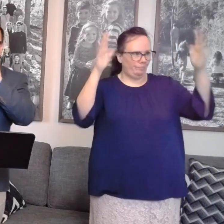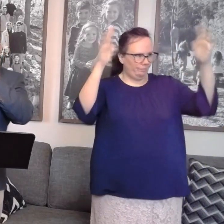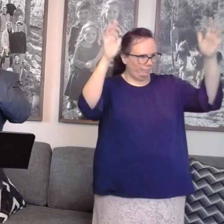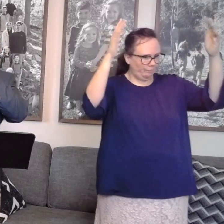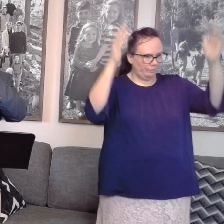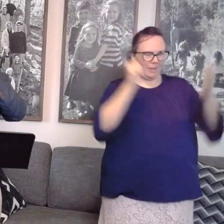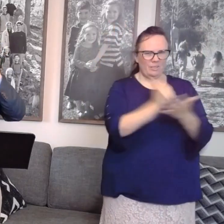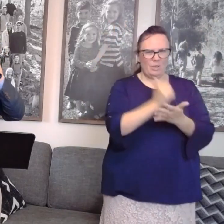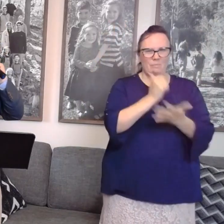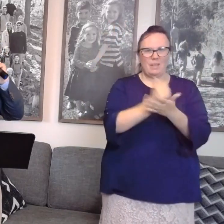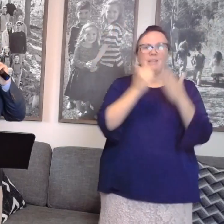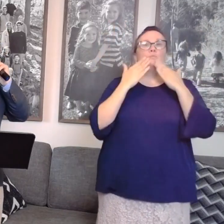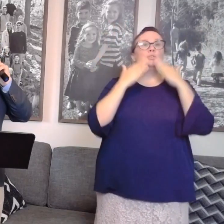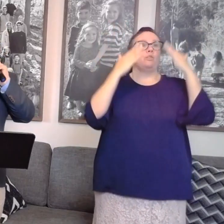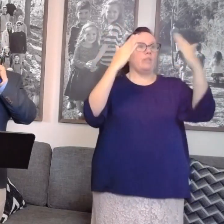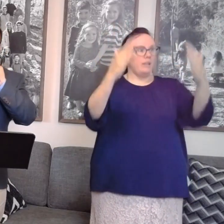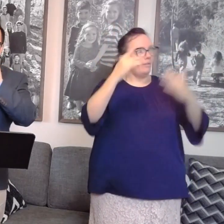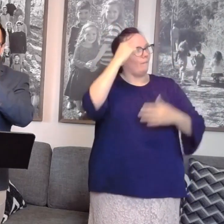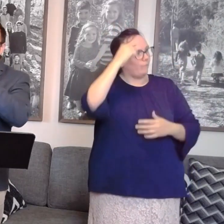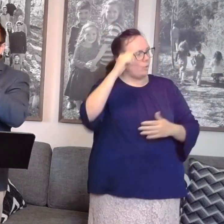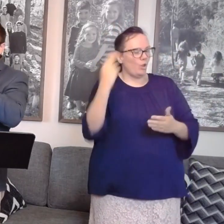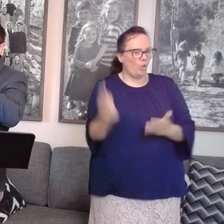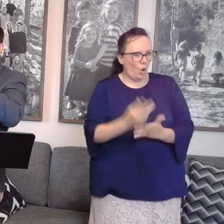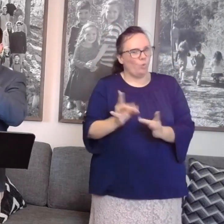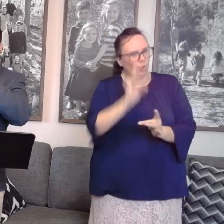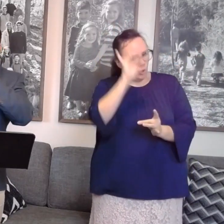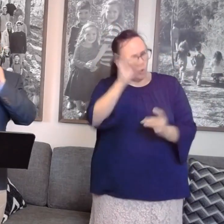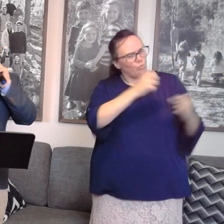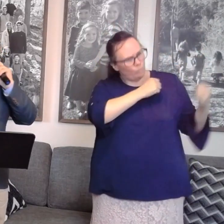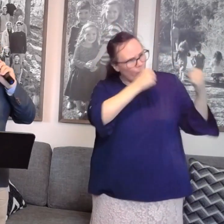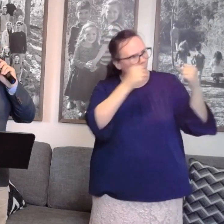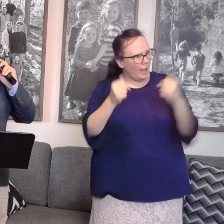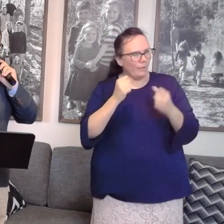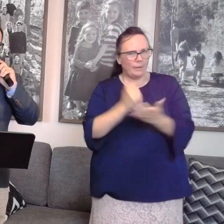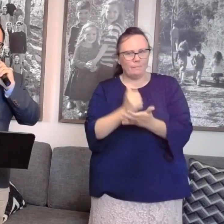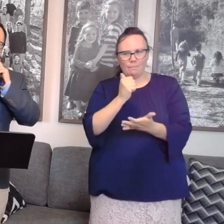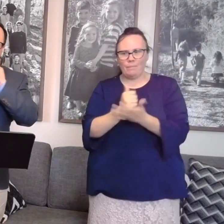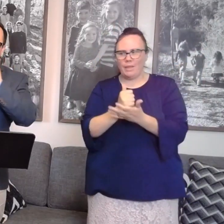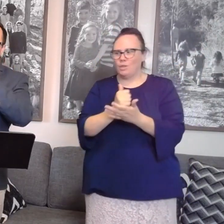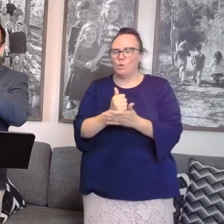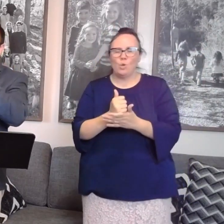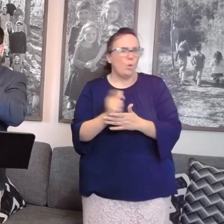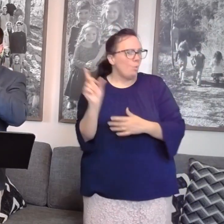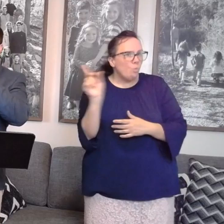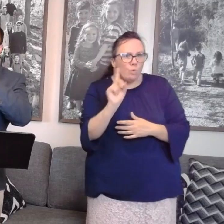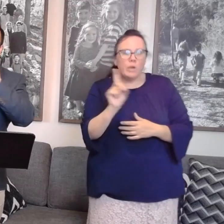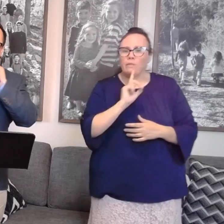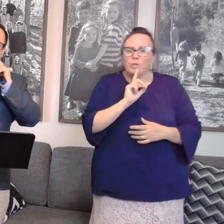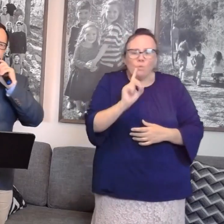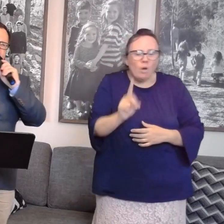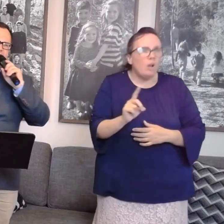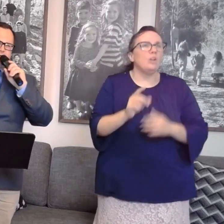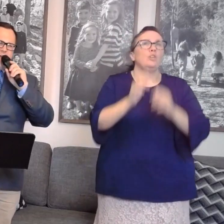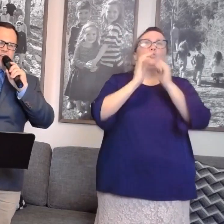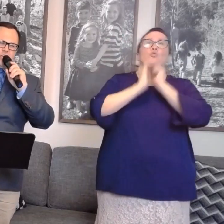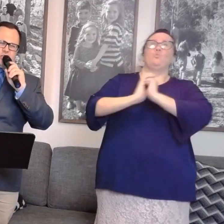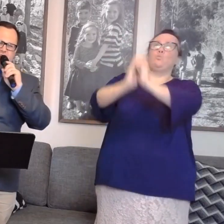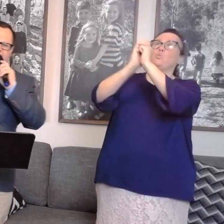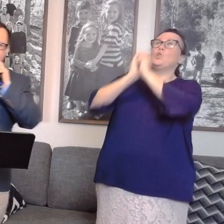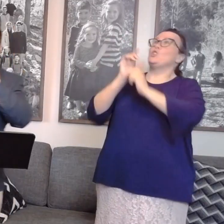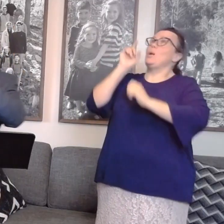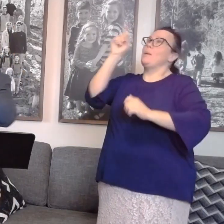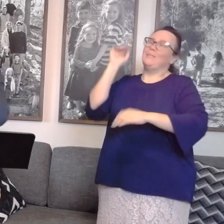alive. Amen. Aren't you thankful for the Holy Ghost power? Hallelujah. Come on, wherever you're at, let's worship Him tonight. Thank